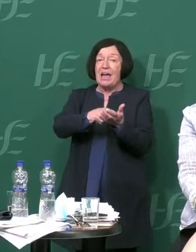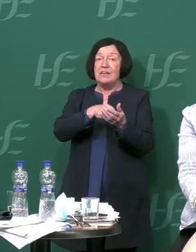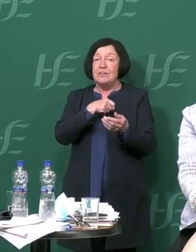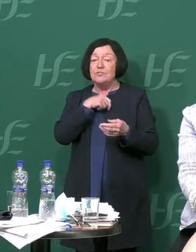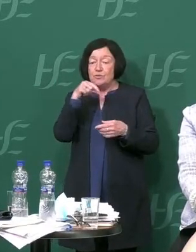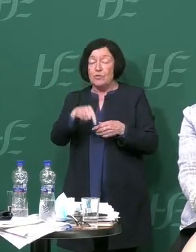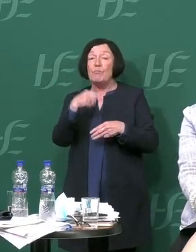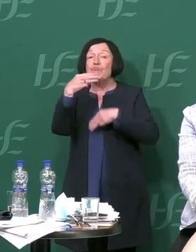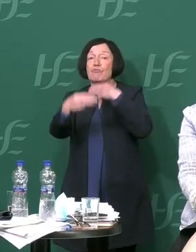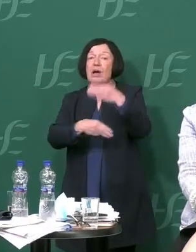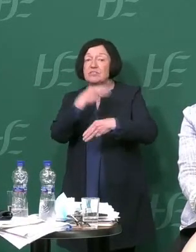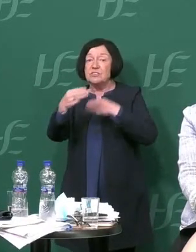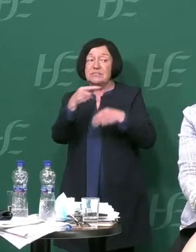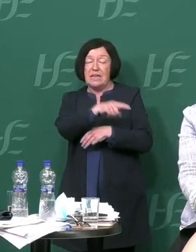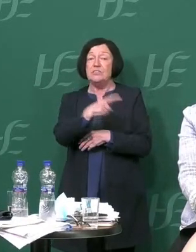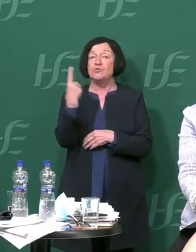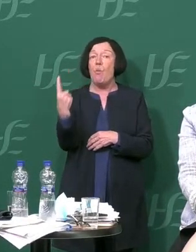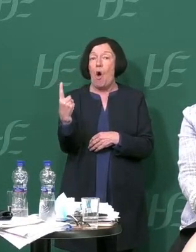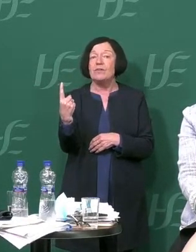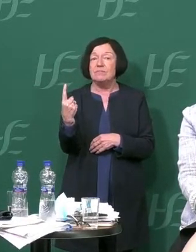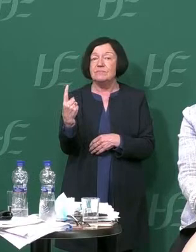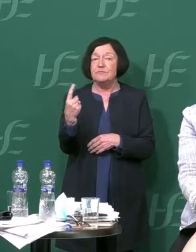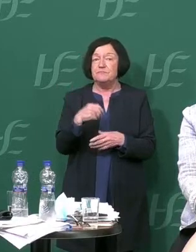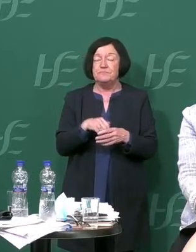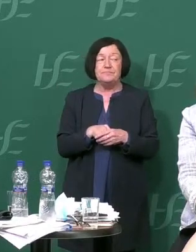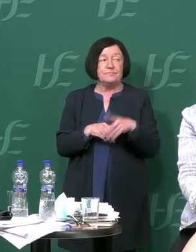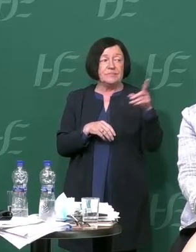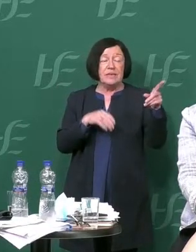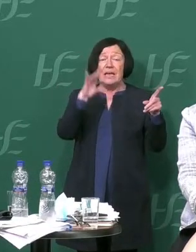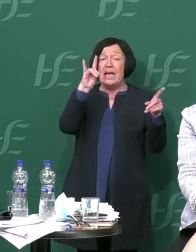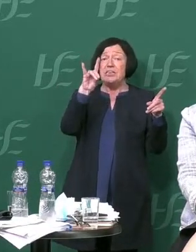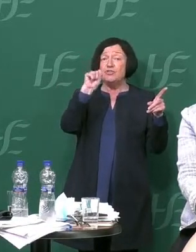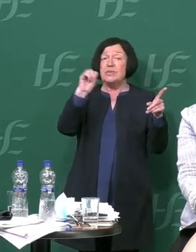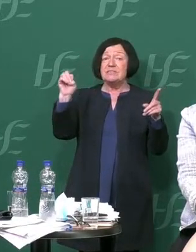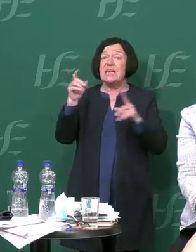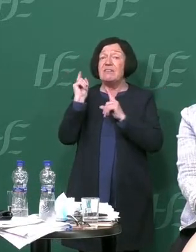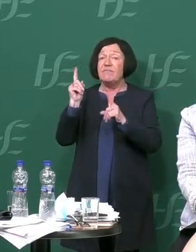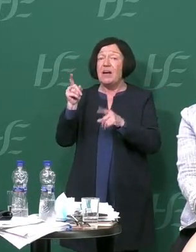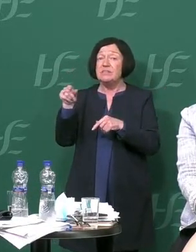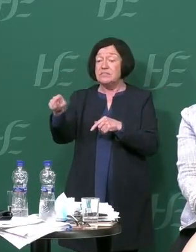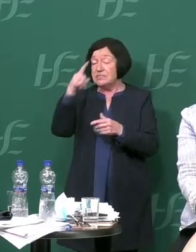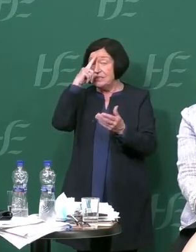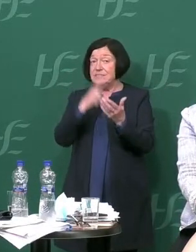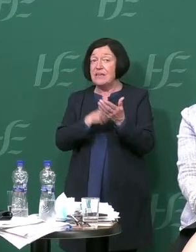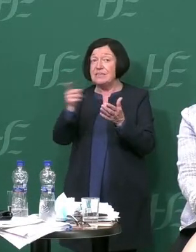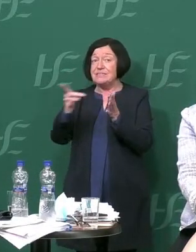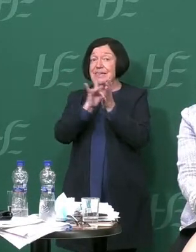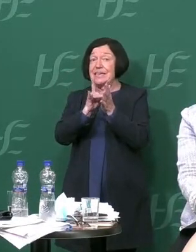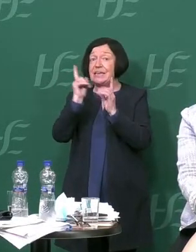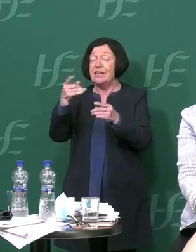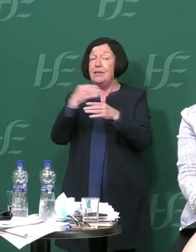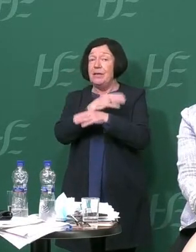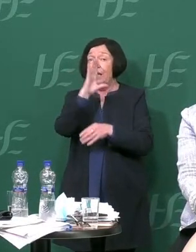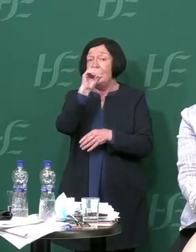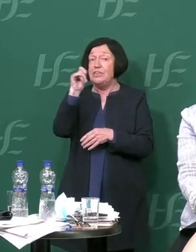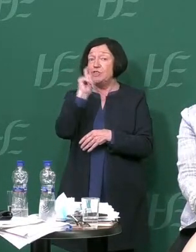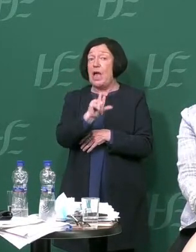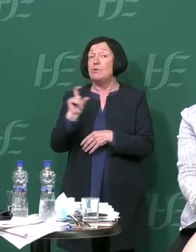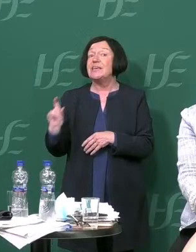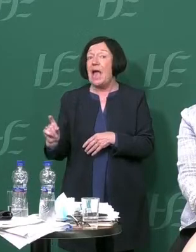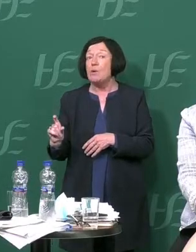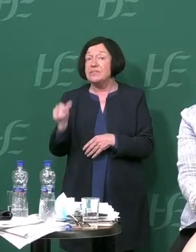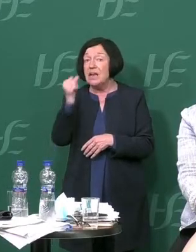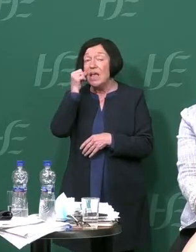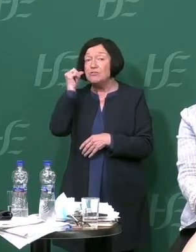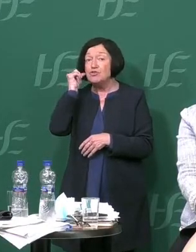statutory processes, of which that was one, and we gave some advice. HSE advice was cited as key advice by Laois County Council yesterday,